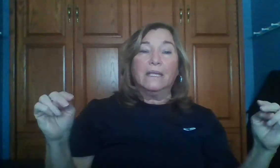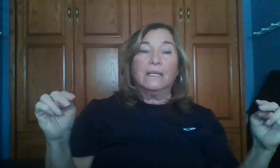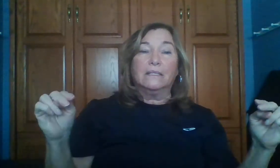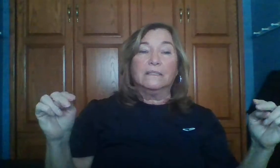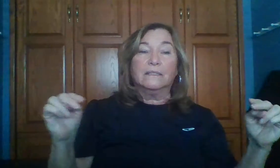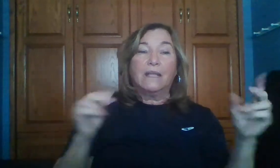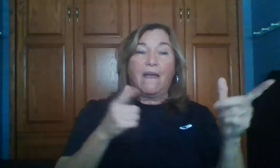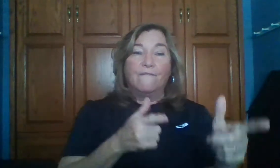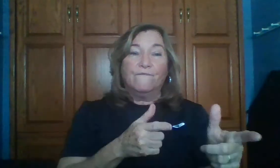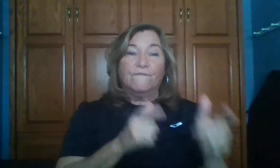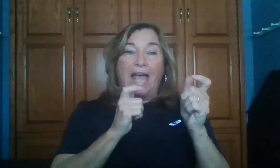Fast. Faster,